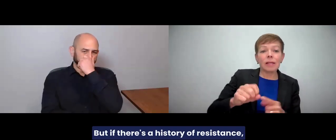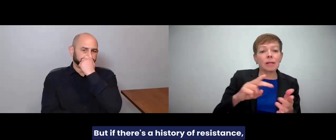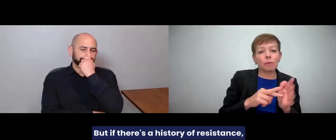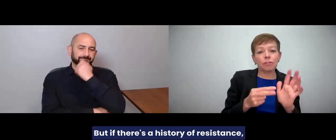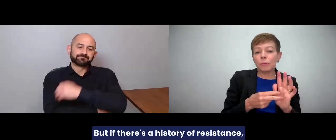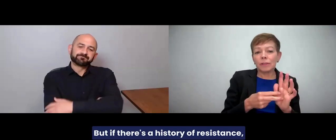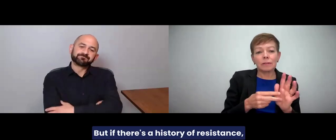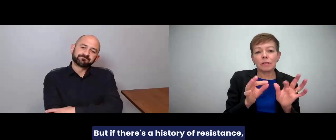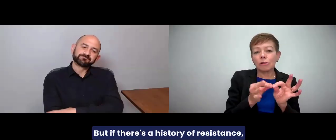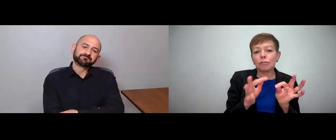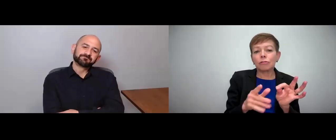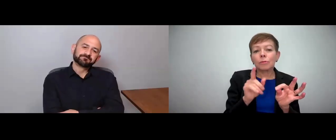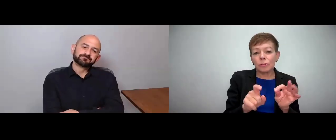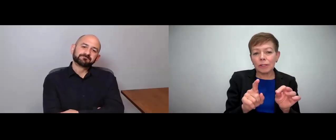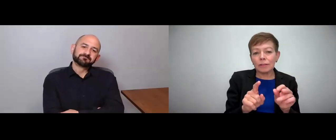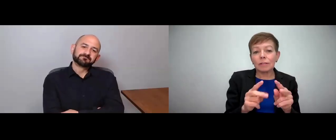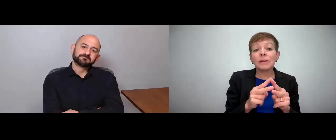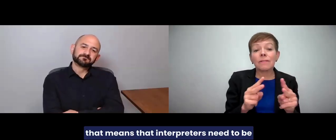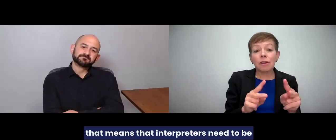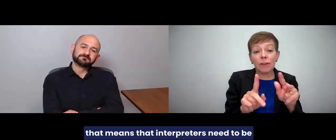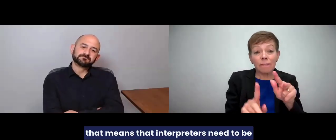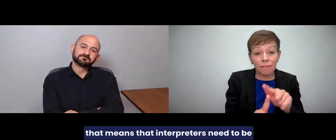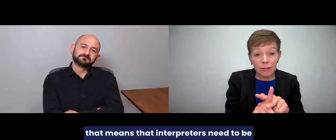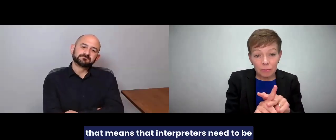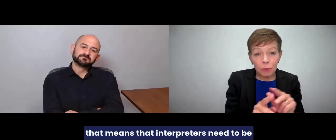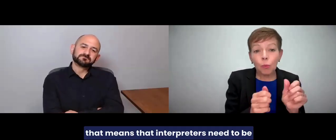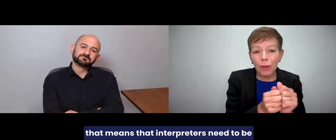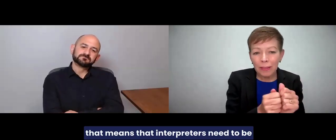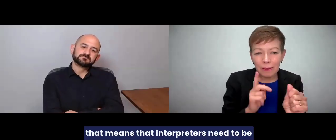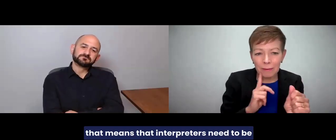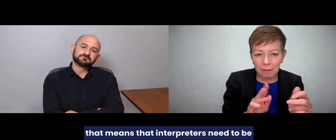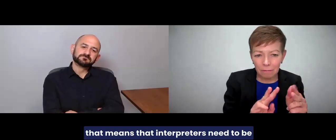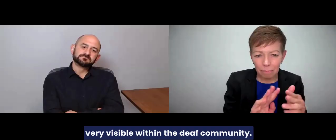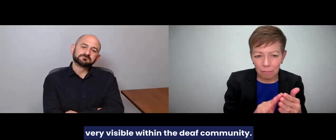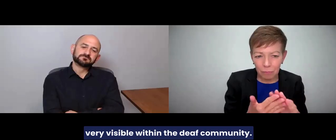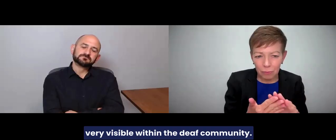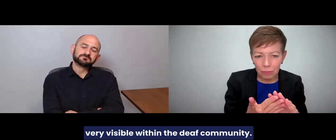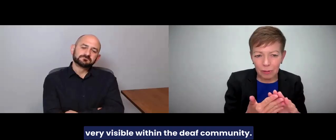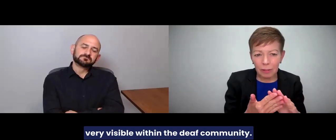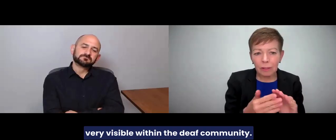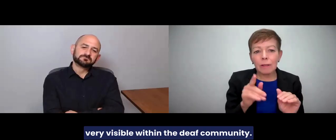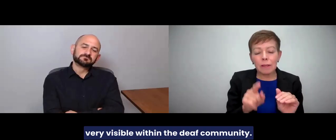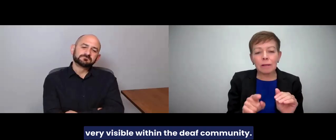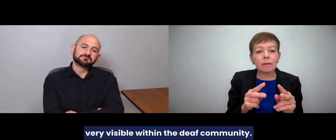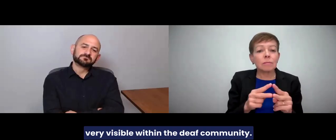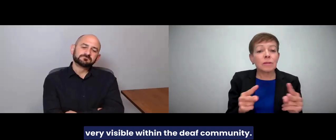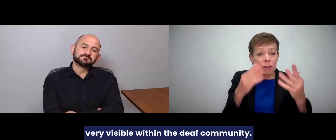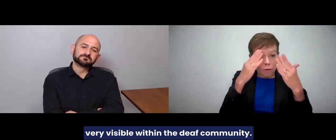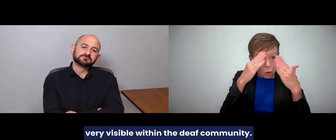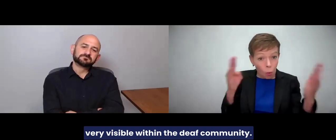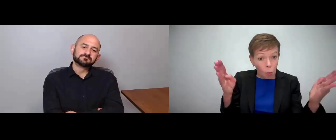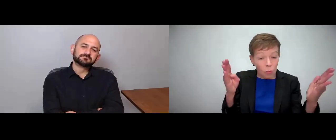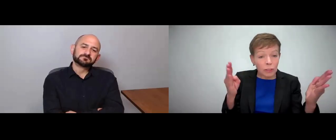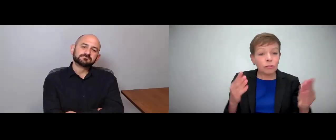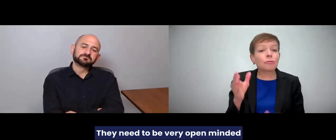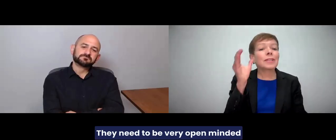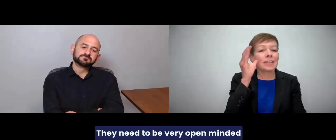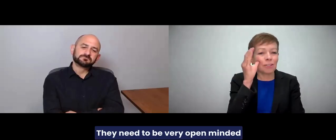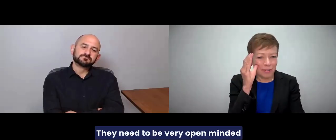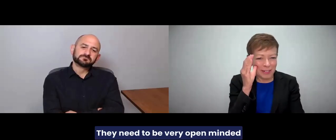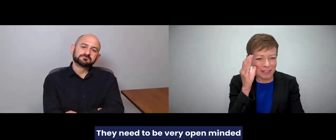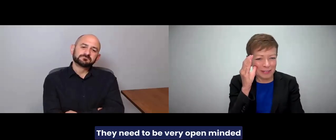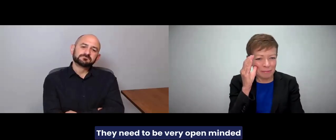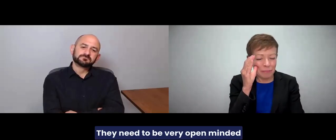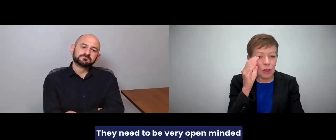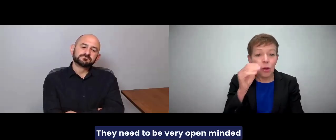if there's a history of resistance, that means that interpreters need to be very visible within the deaf community. They